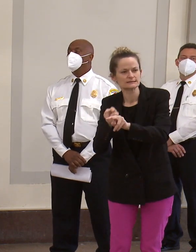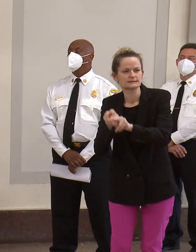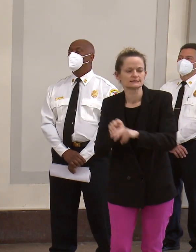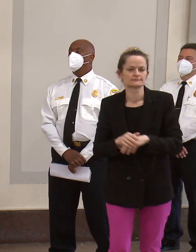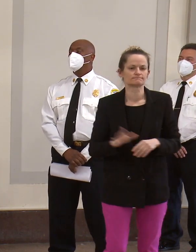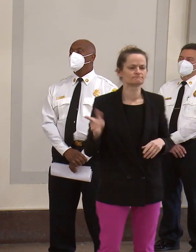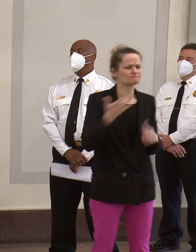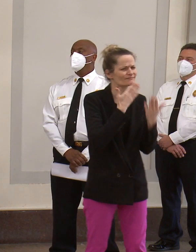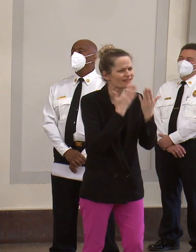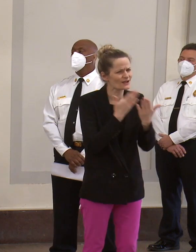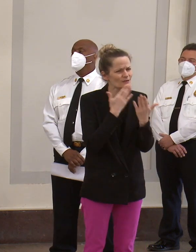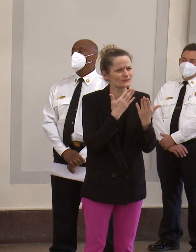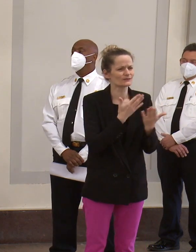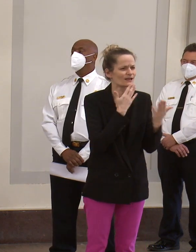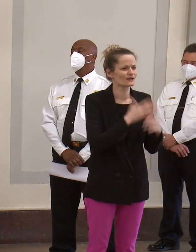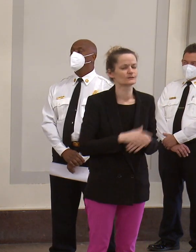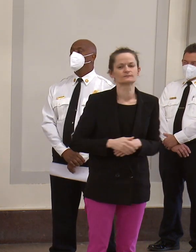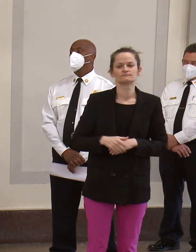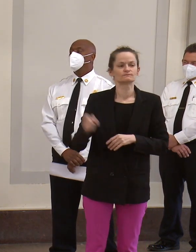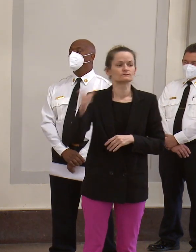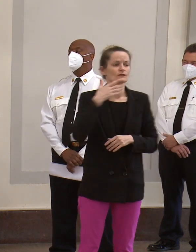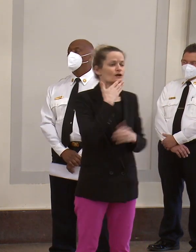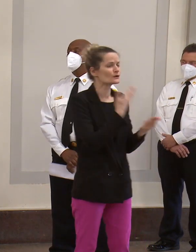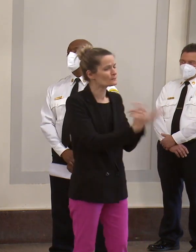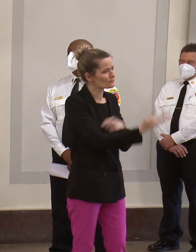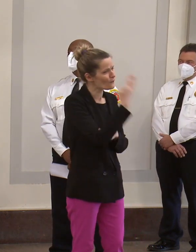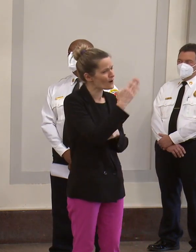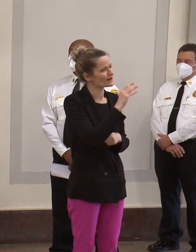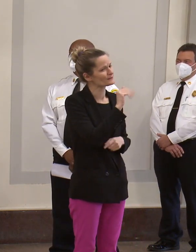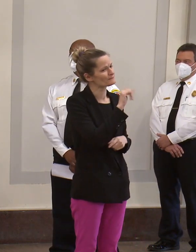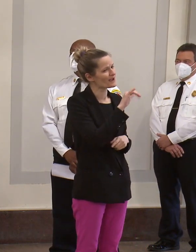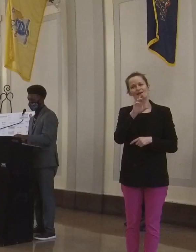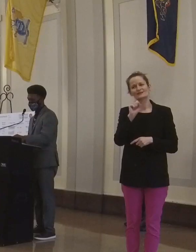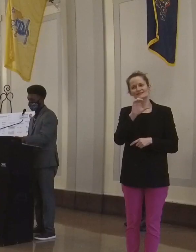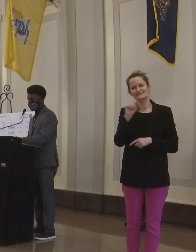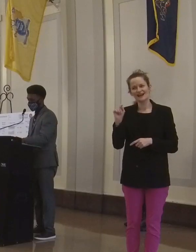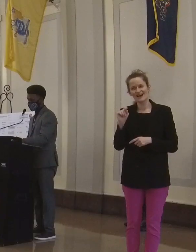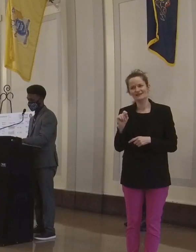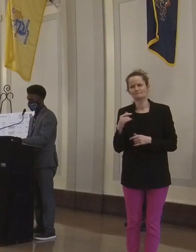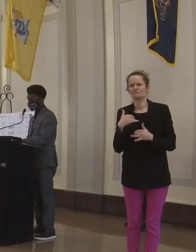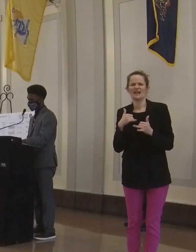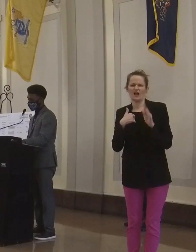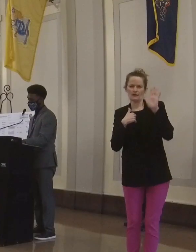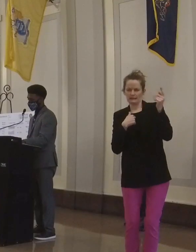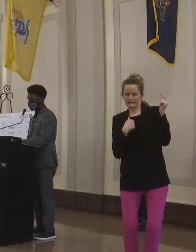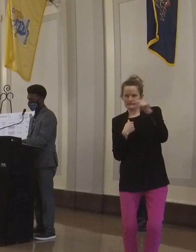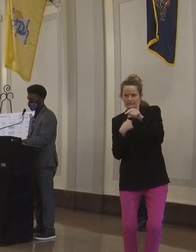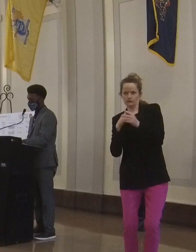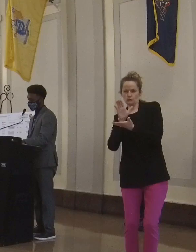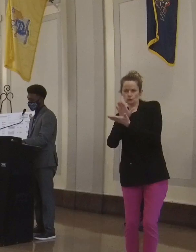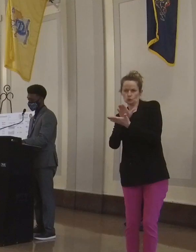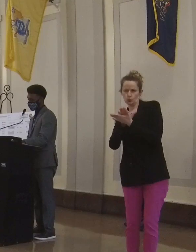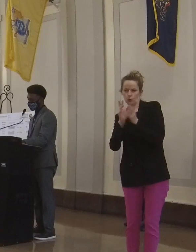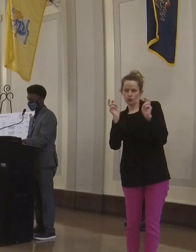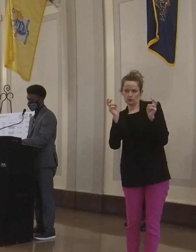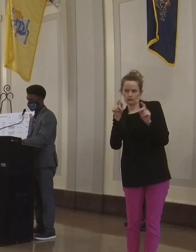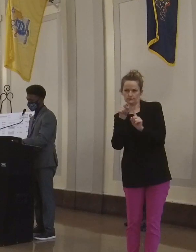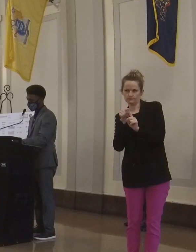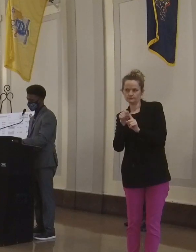morning, Mayor Scott. Good morning. Going back to schools for a second, we know that Project Baltimore investigated some of